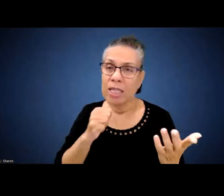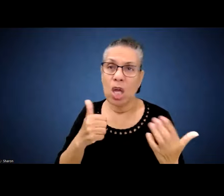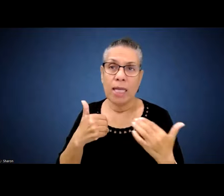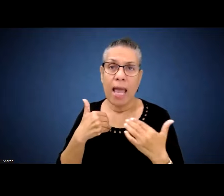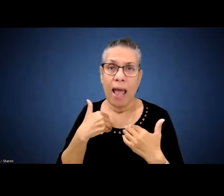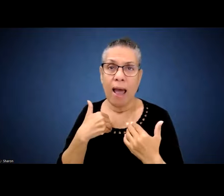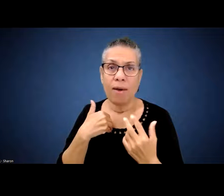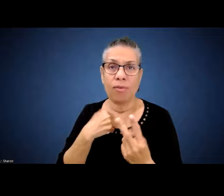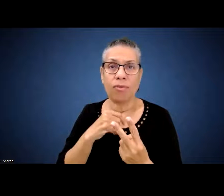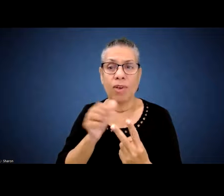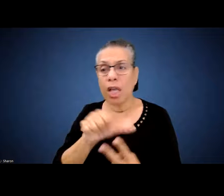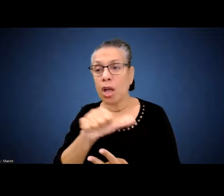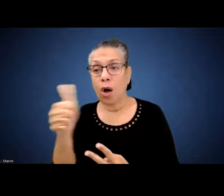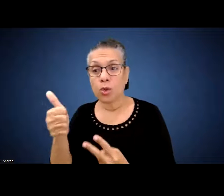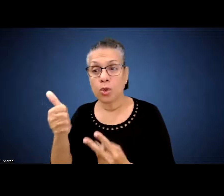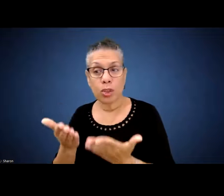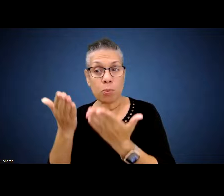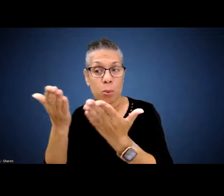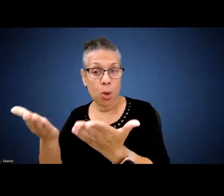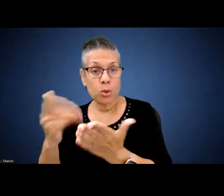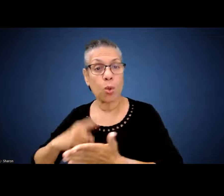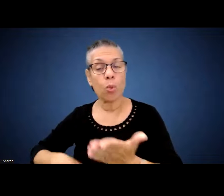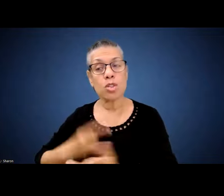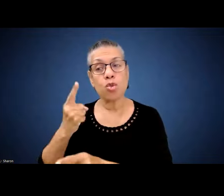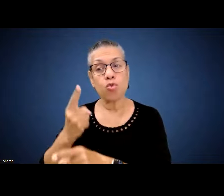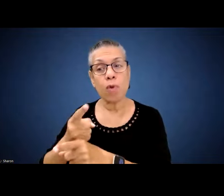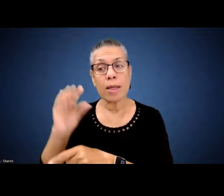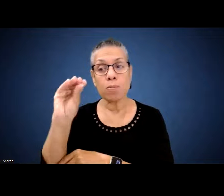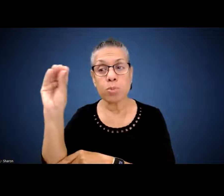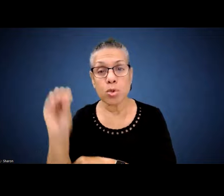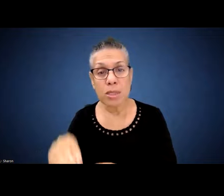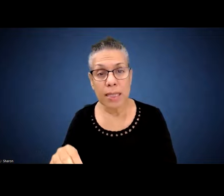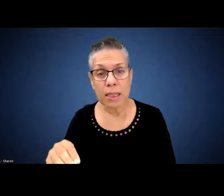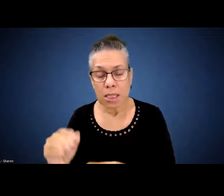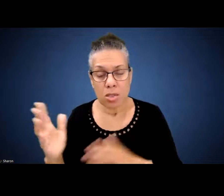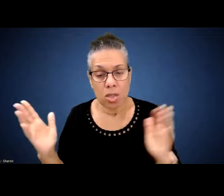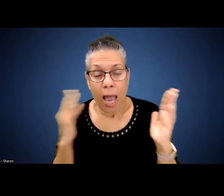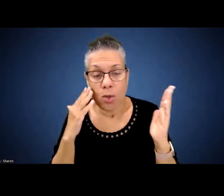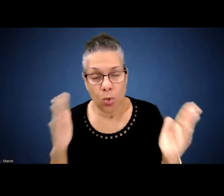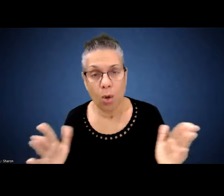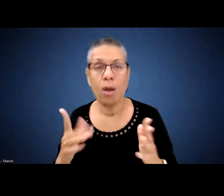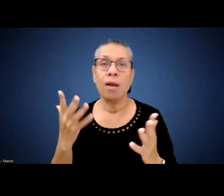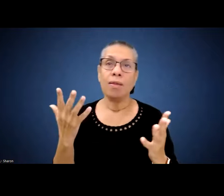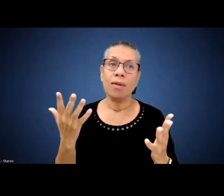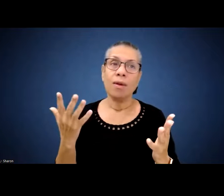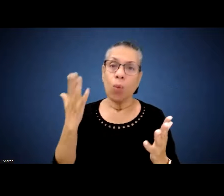alternative proposal about what's the right percentage or whether, because there are a lot of